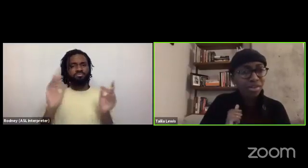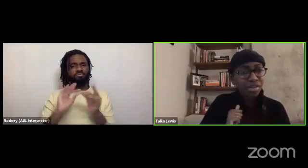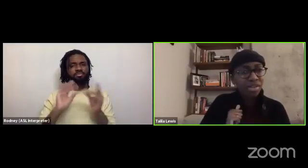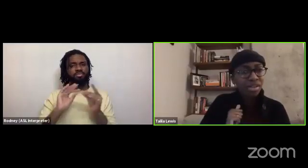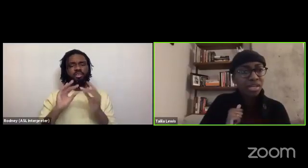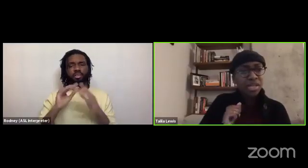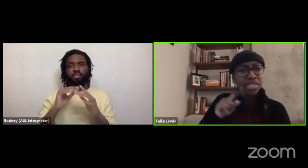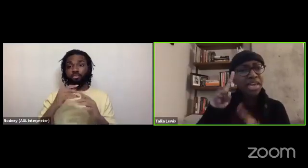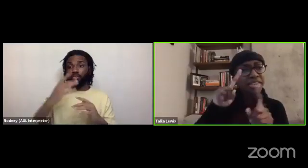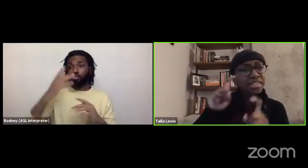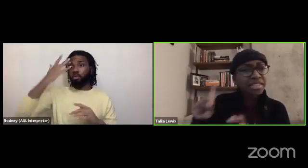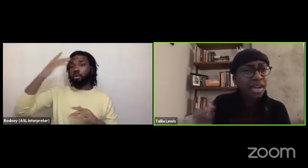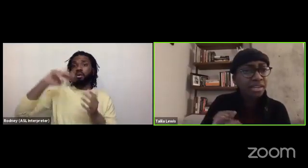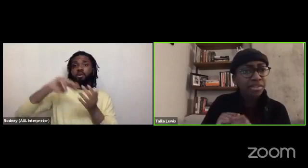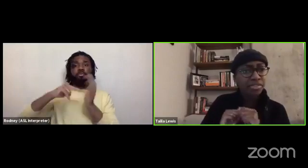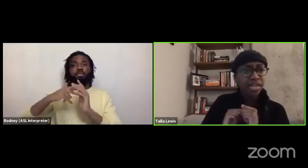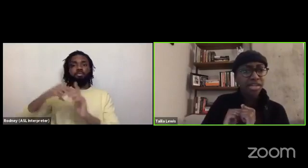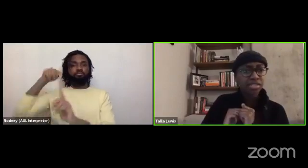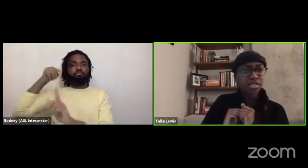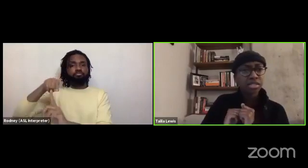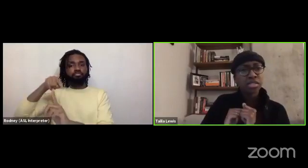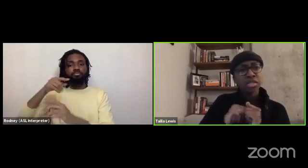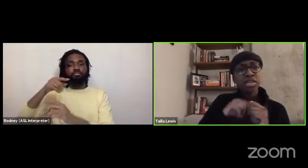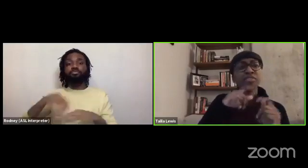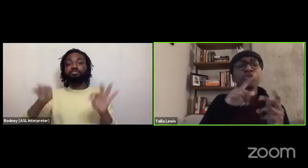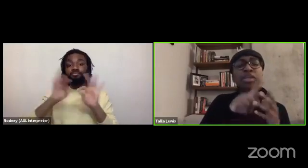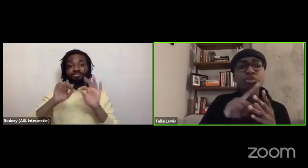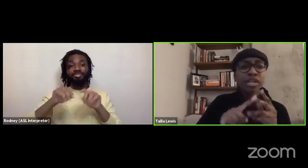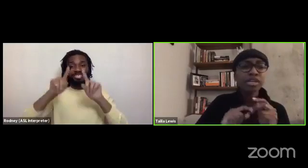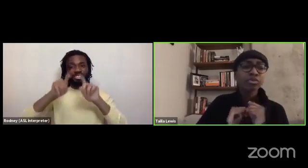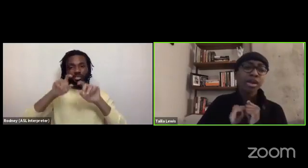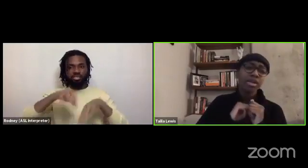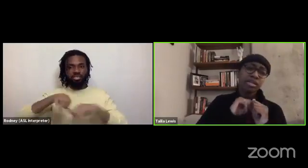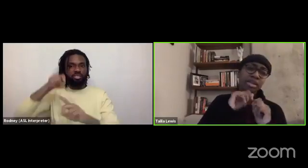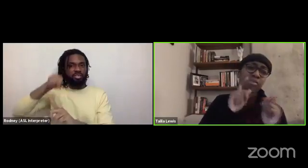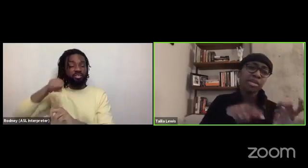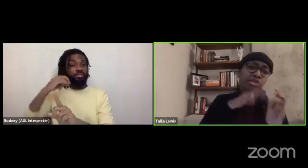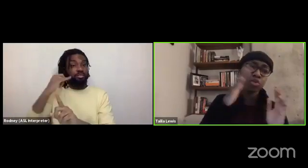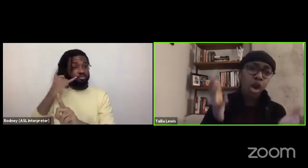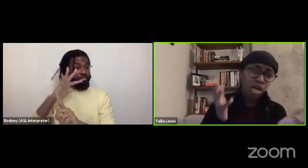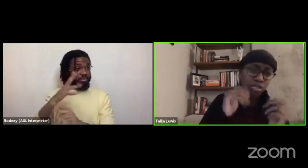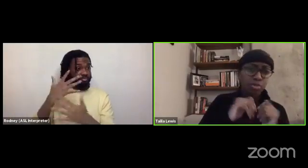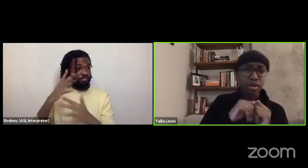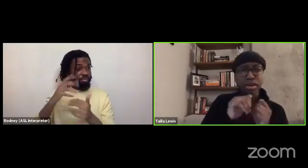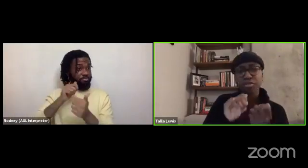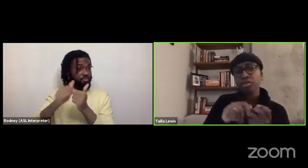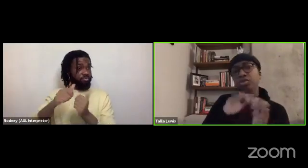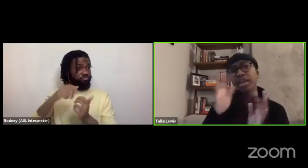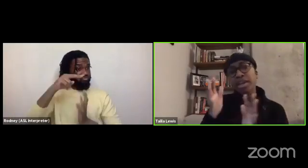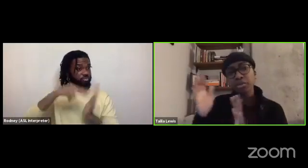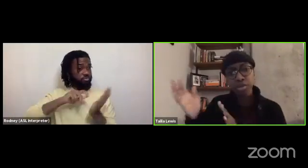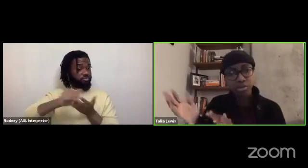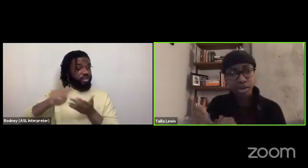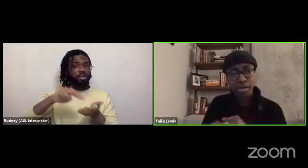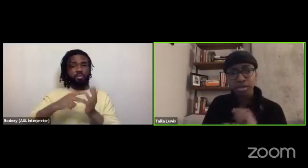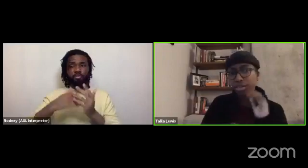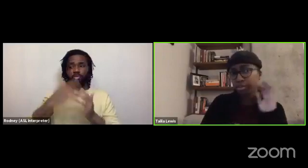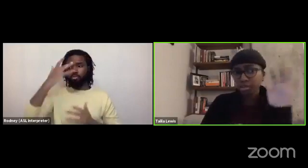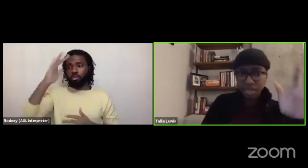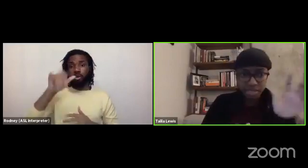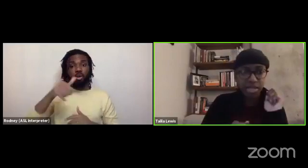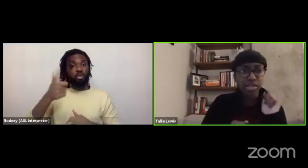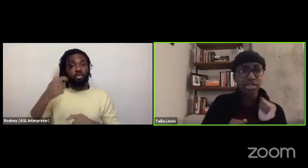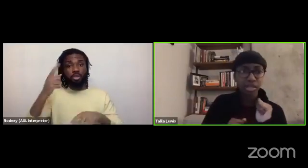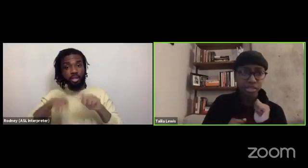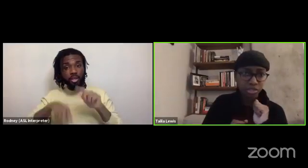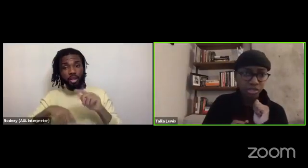smart. Take this kind of test. If you can read and write, that means you are smart. Everyone who can't read and write, you're